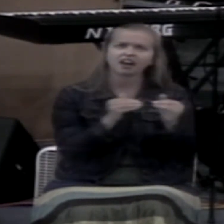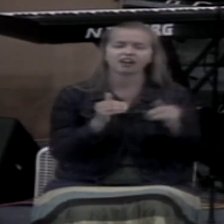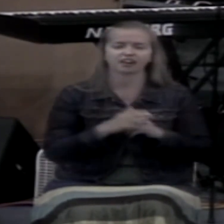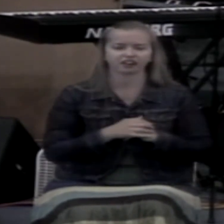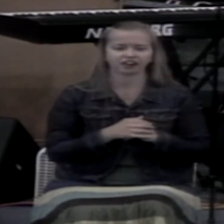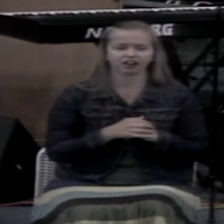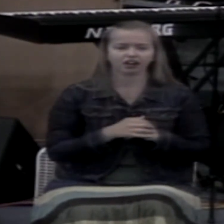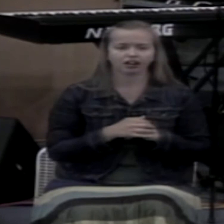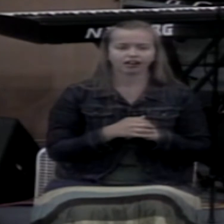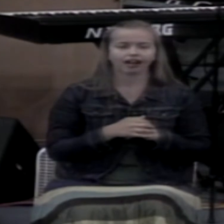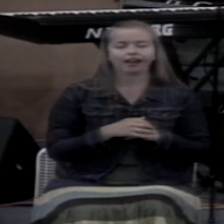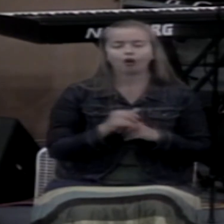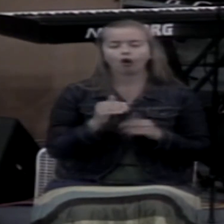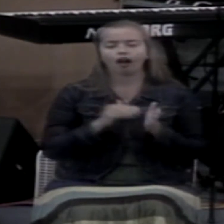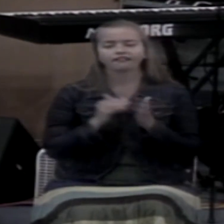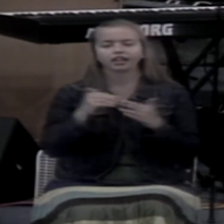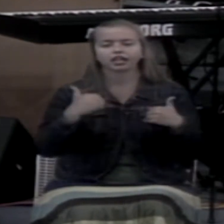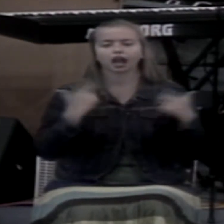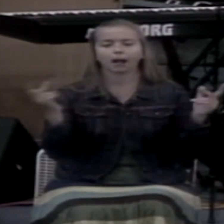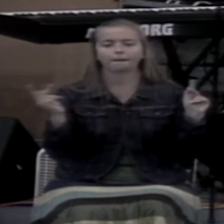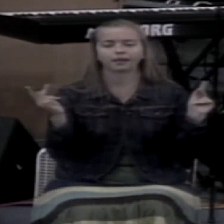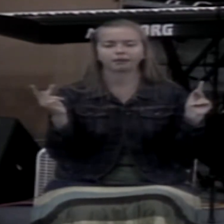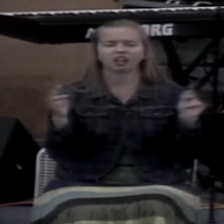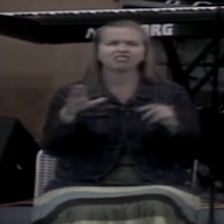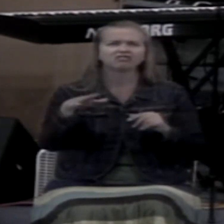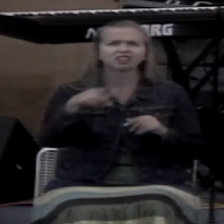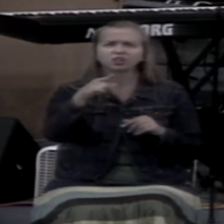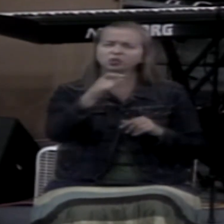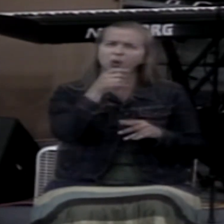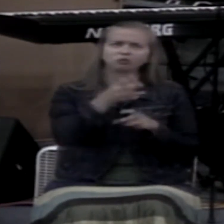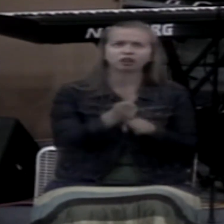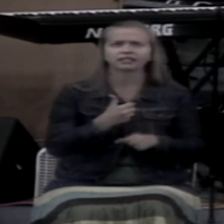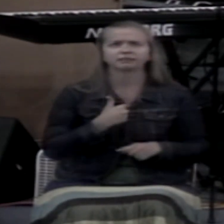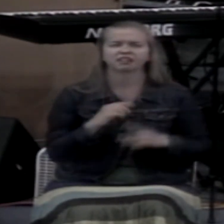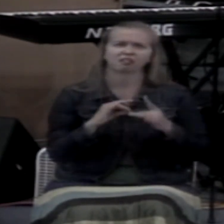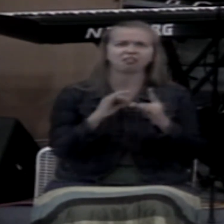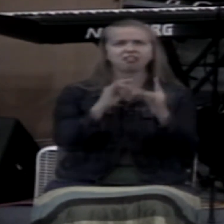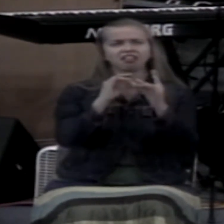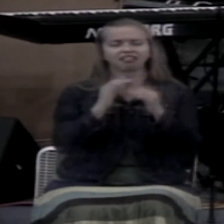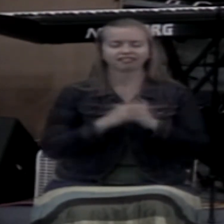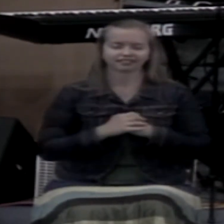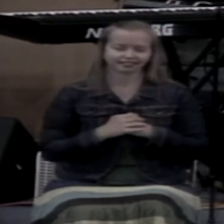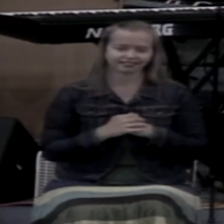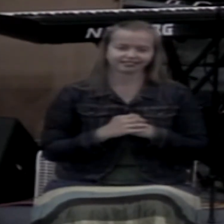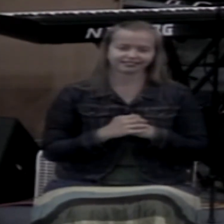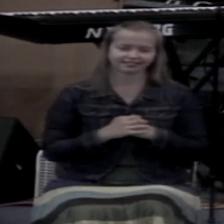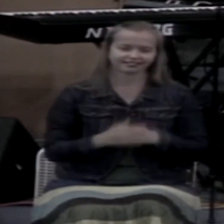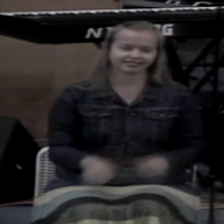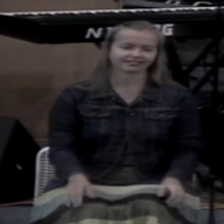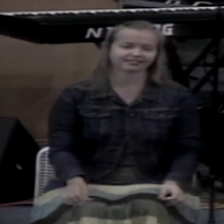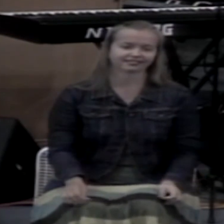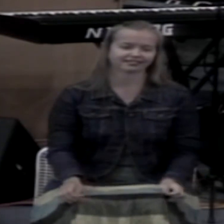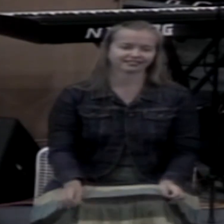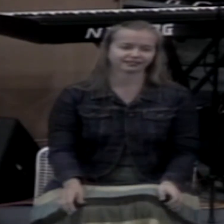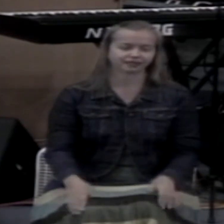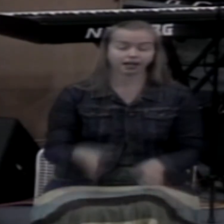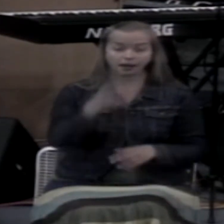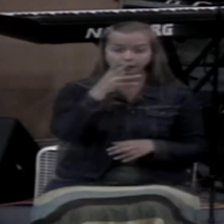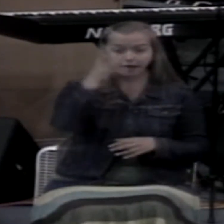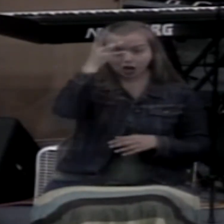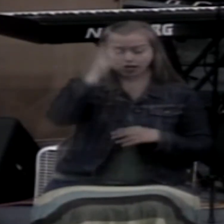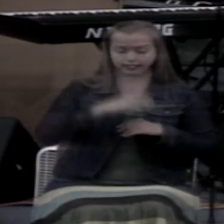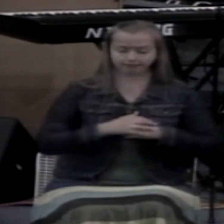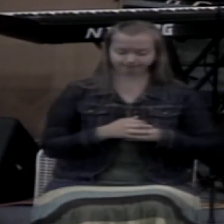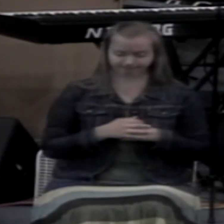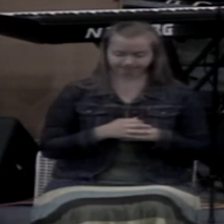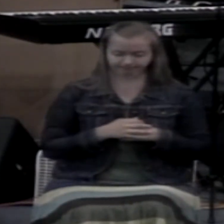the parents know that when there's a display of human flesh, that it's hard to trust human flesh. So they've